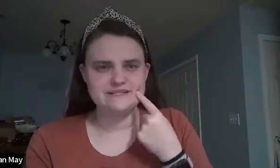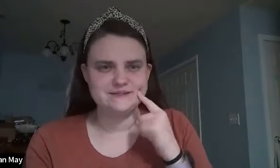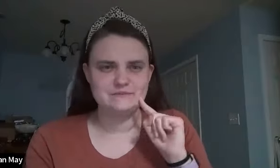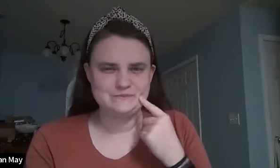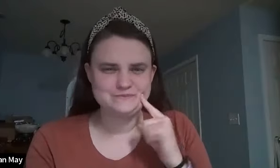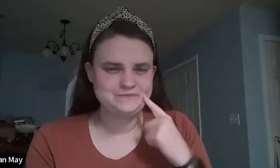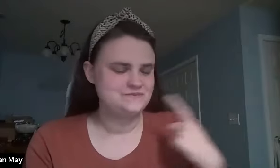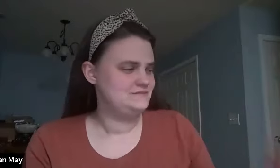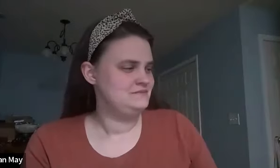face.